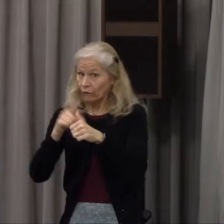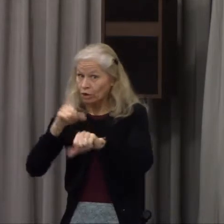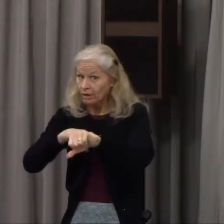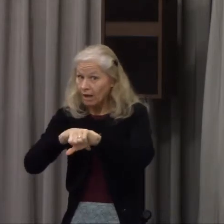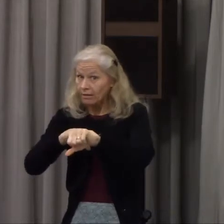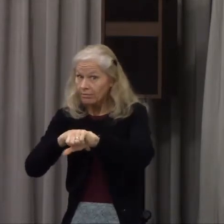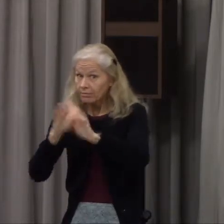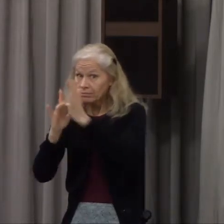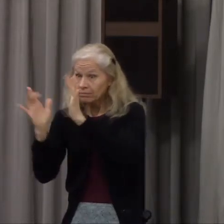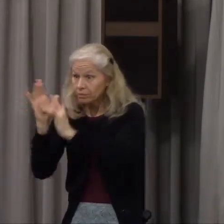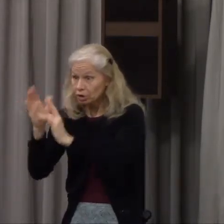Delivering.